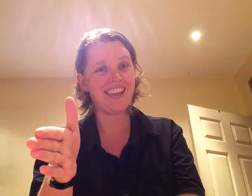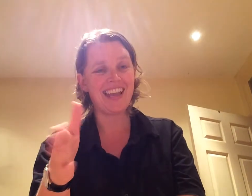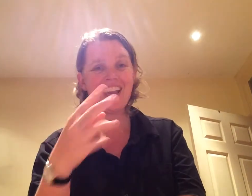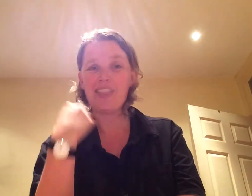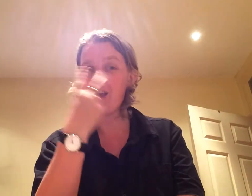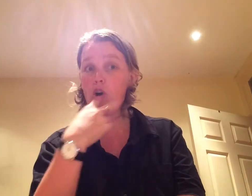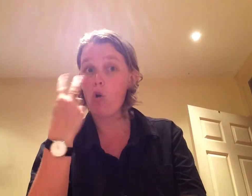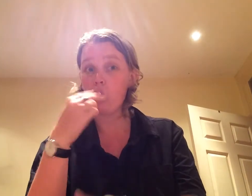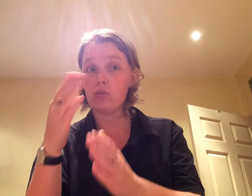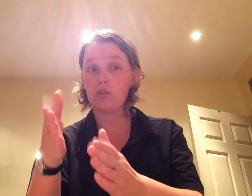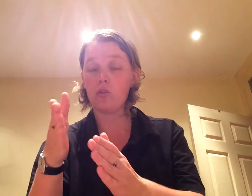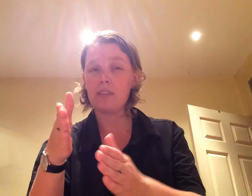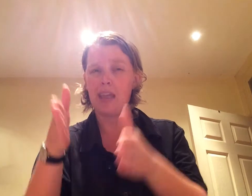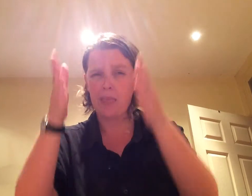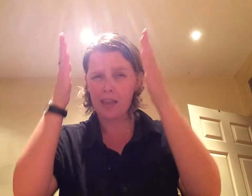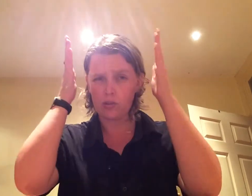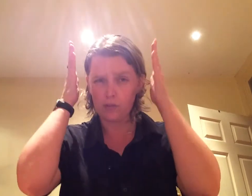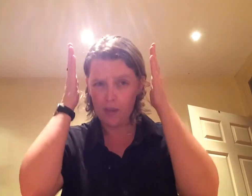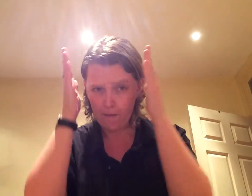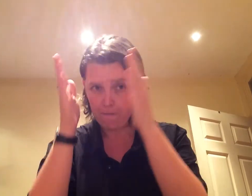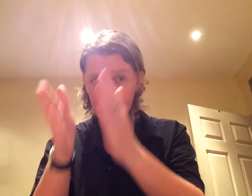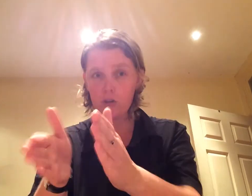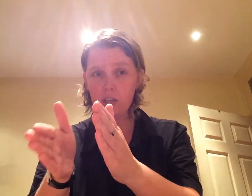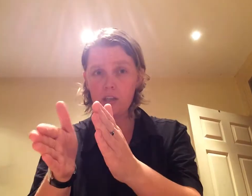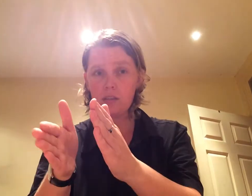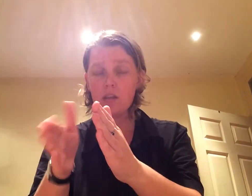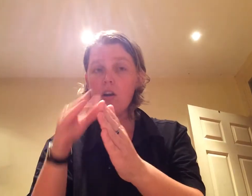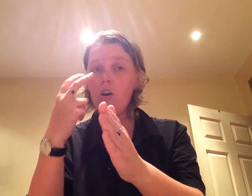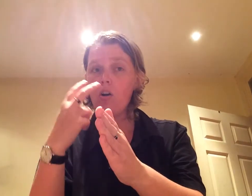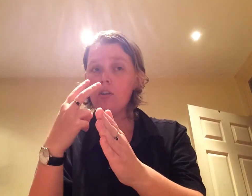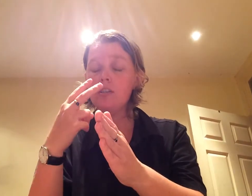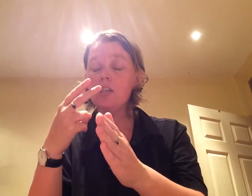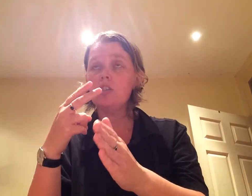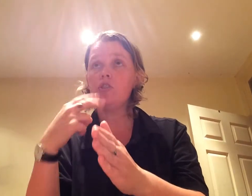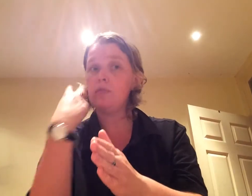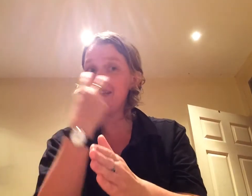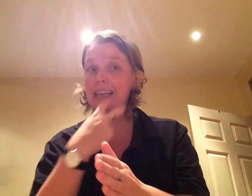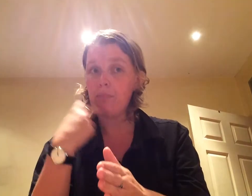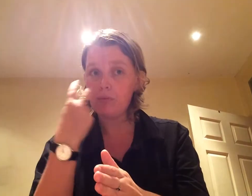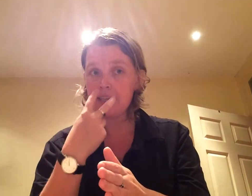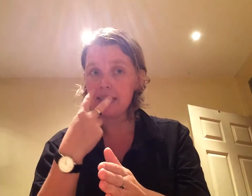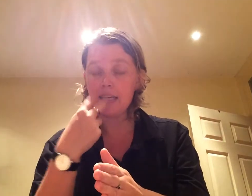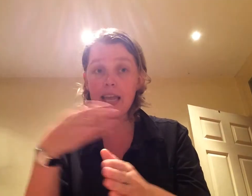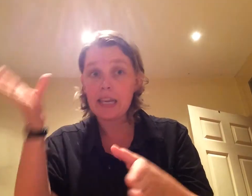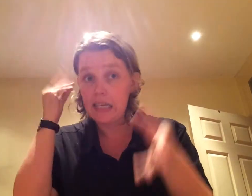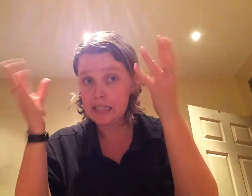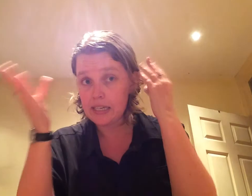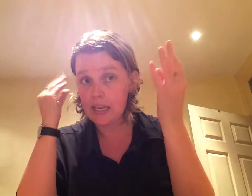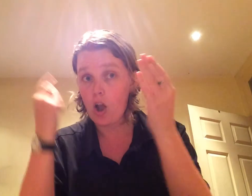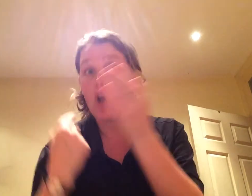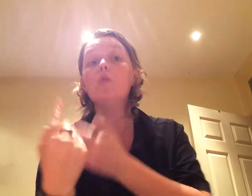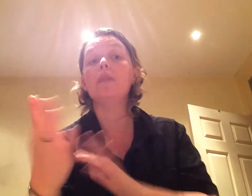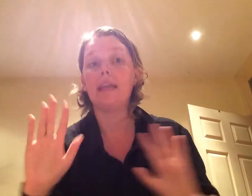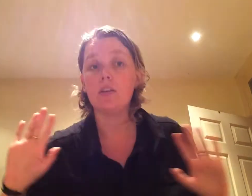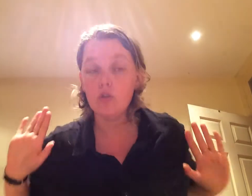okay, and they are all schools, and they sort of focus on children's lip reading and listening only,